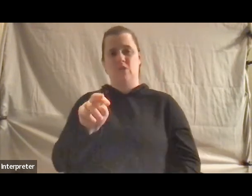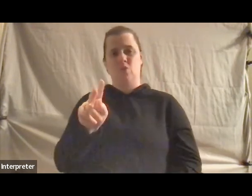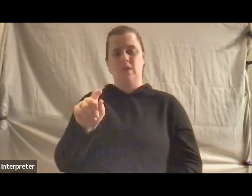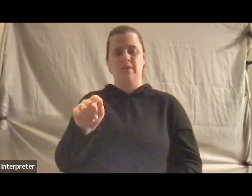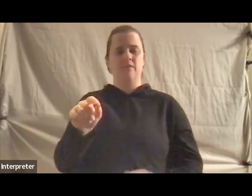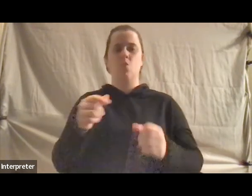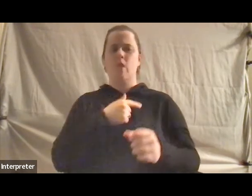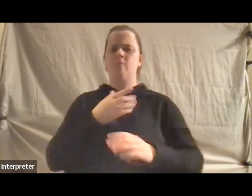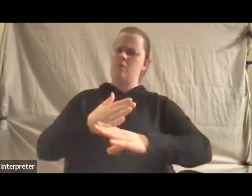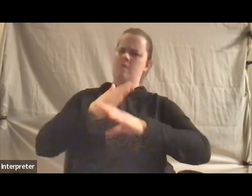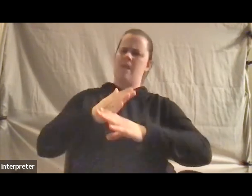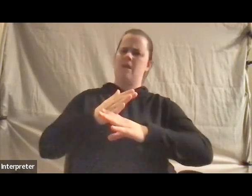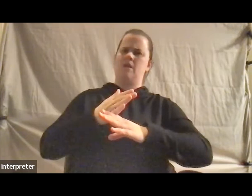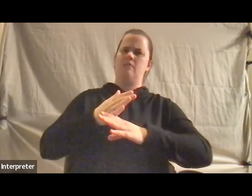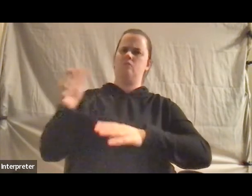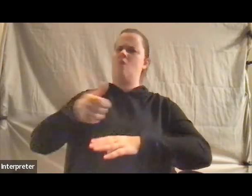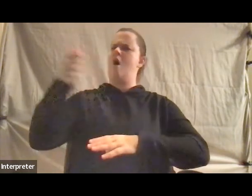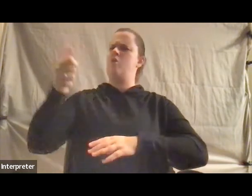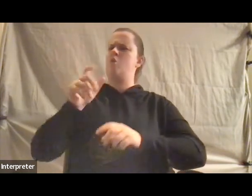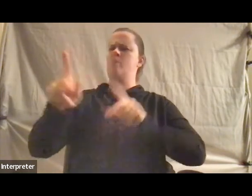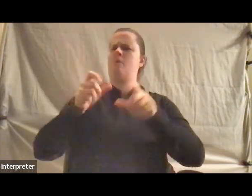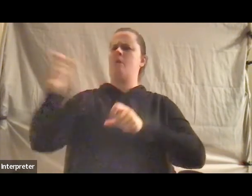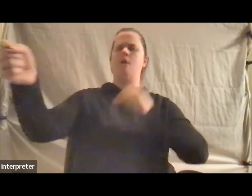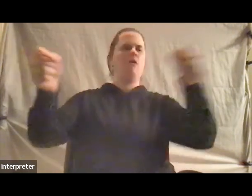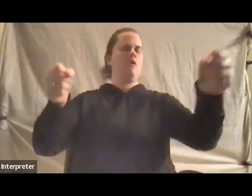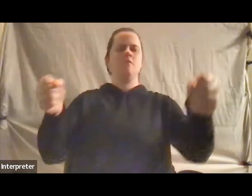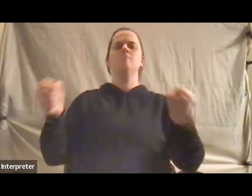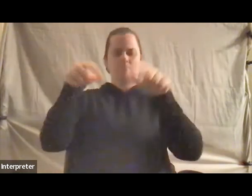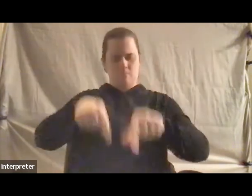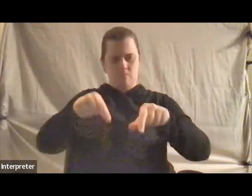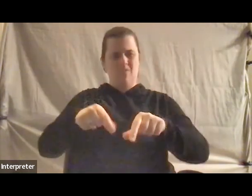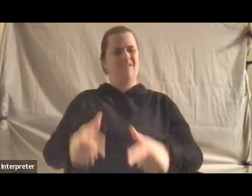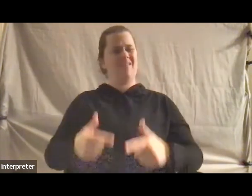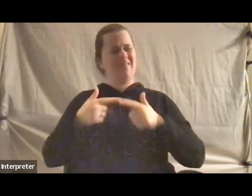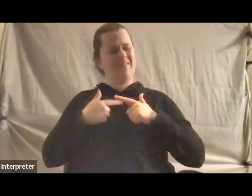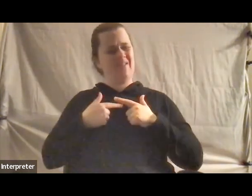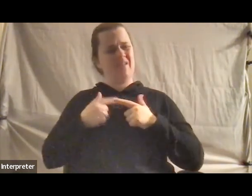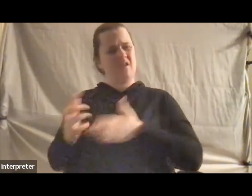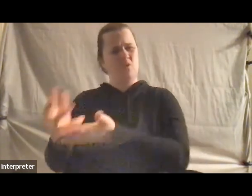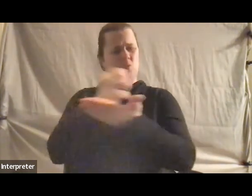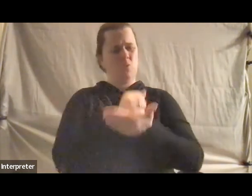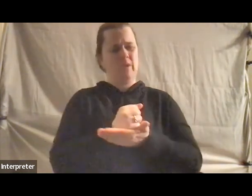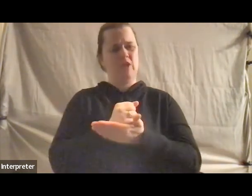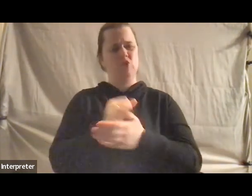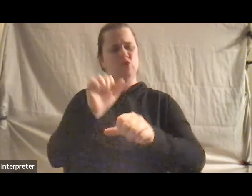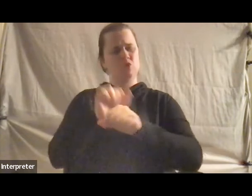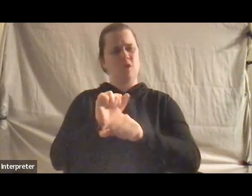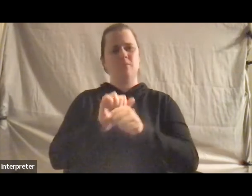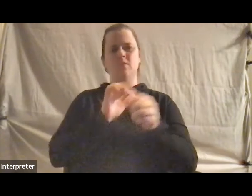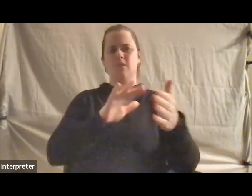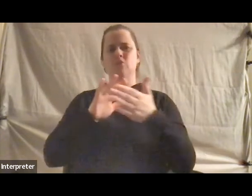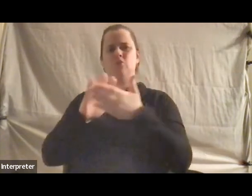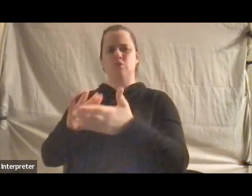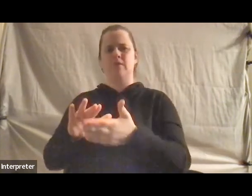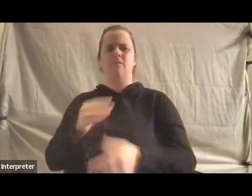displaced. And I announced our work to grow living wage jobs while addressing homelessness through innovative